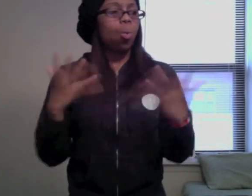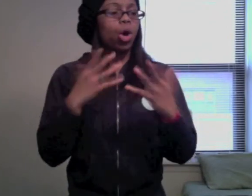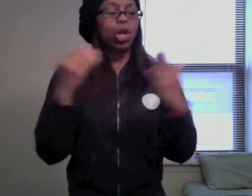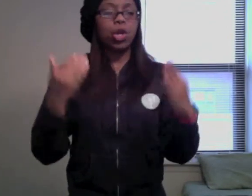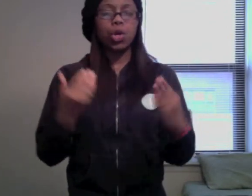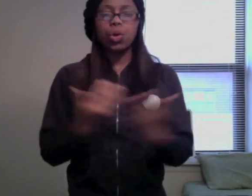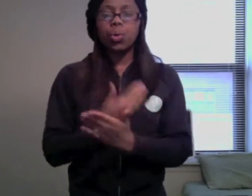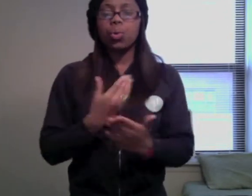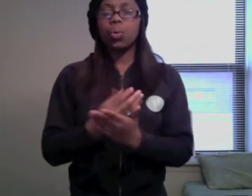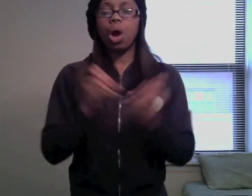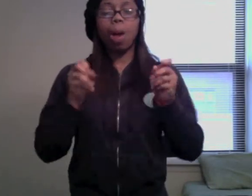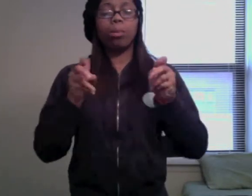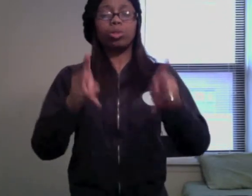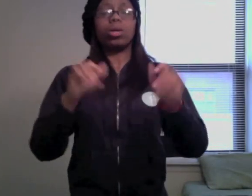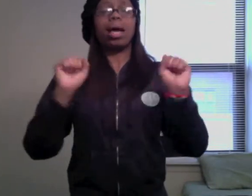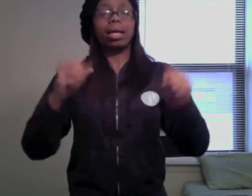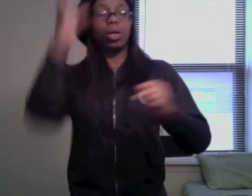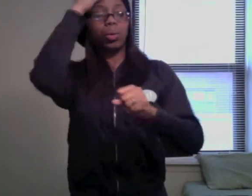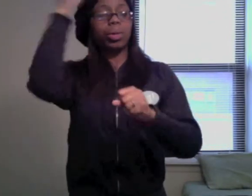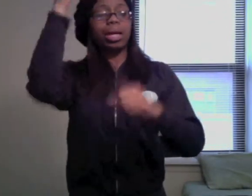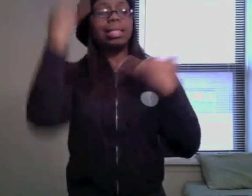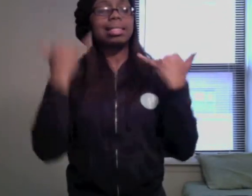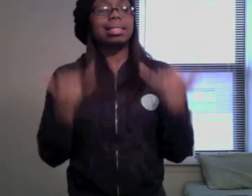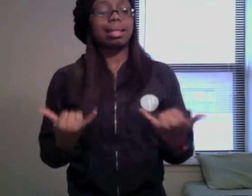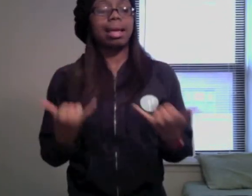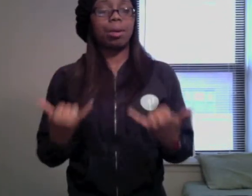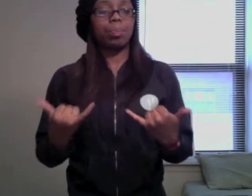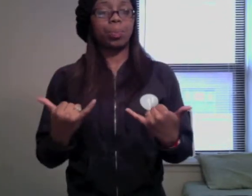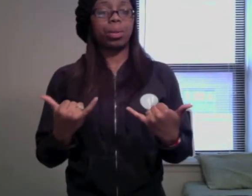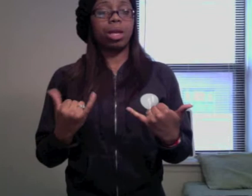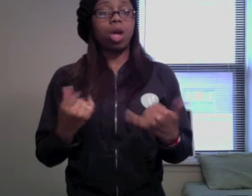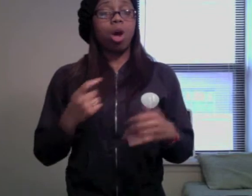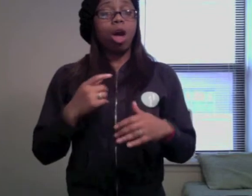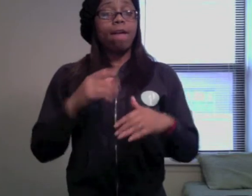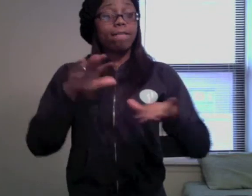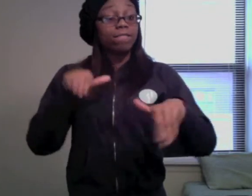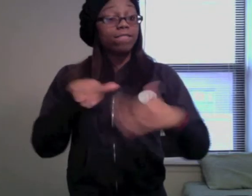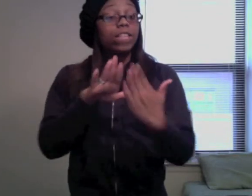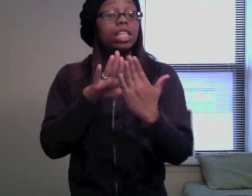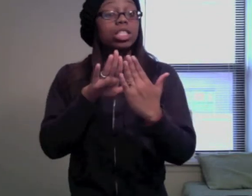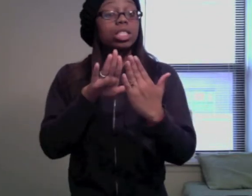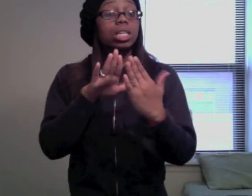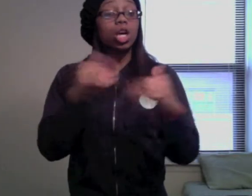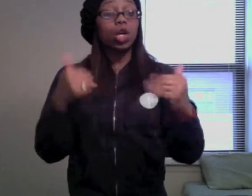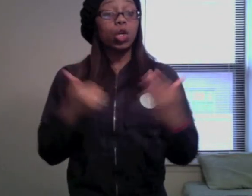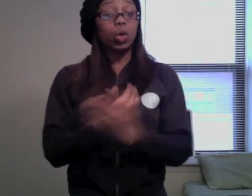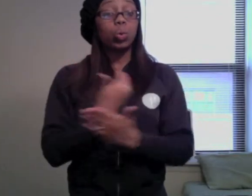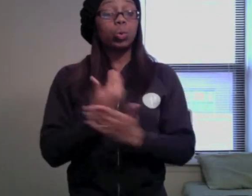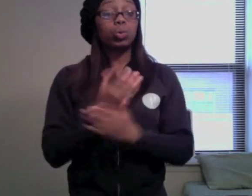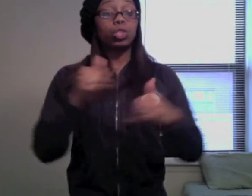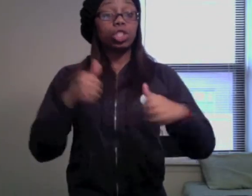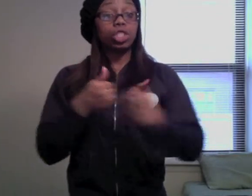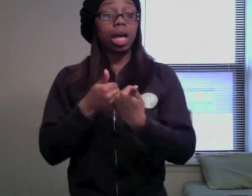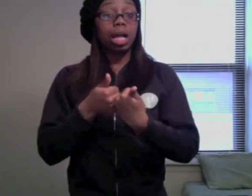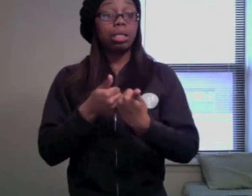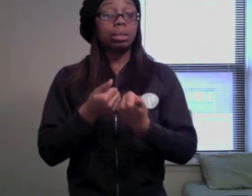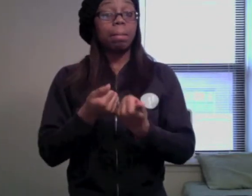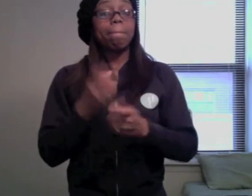I create today? When facing a new challenge, or what some people call a problem, what kind of questions